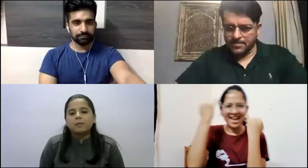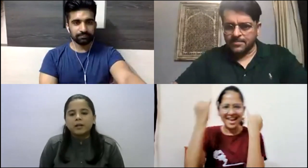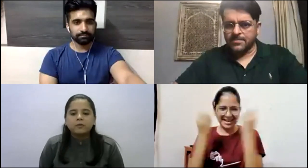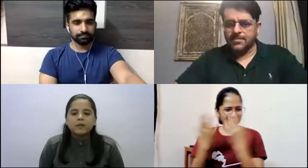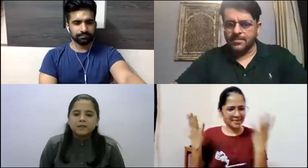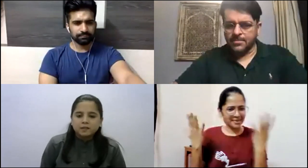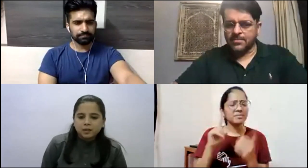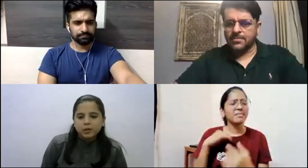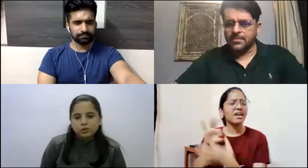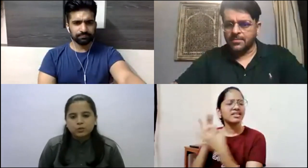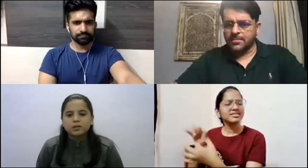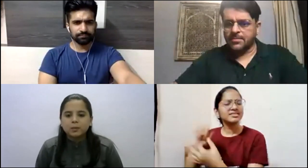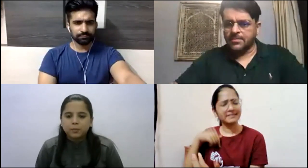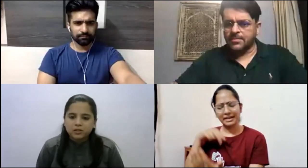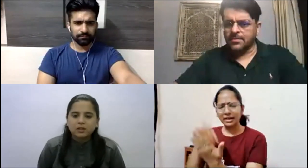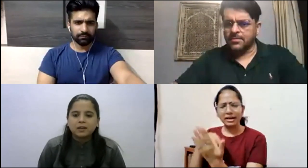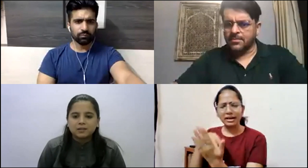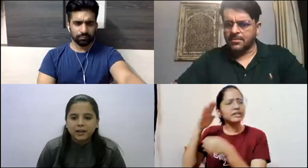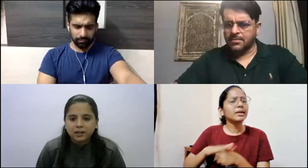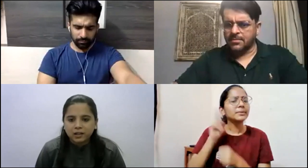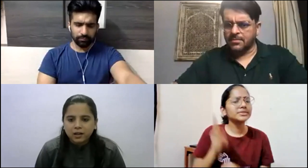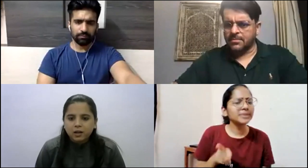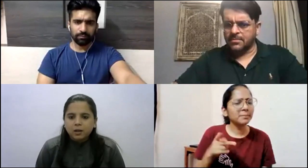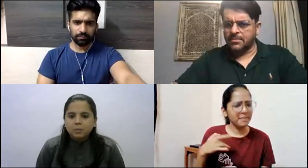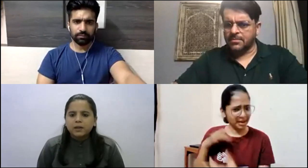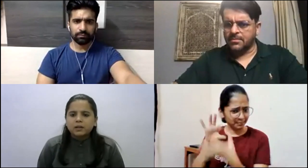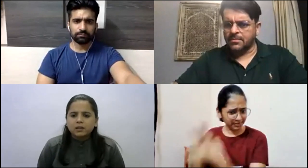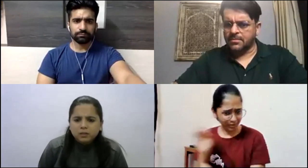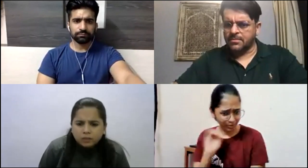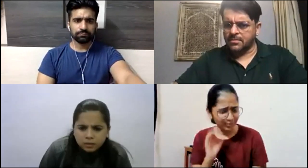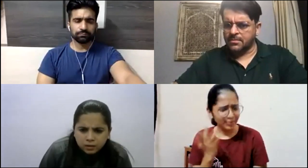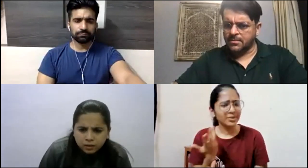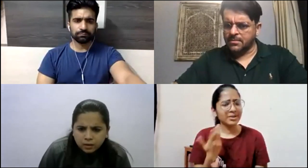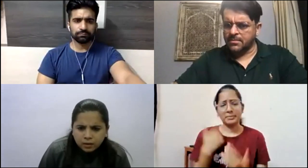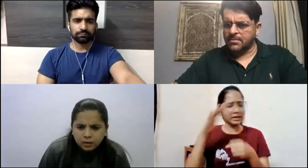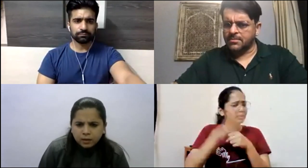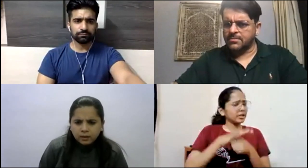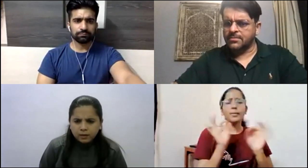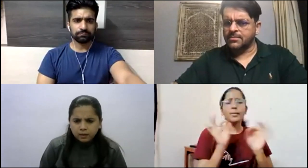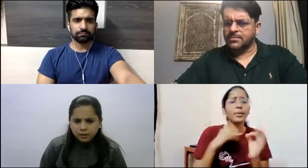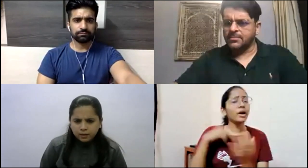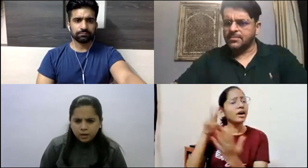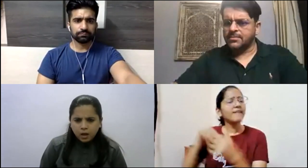people might be facing some issues, the depression and anxiety. But